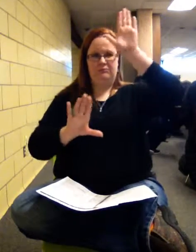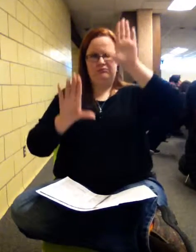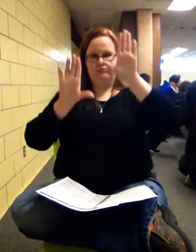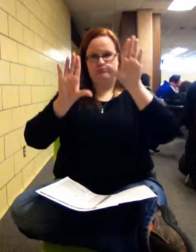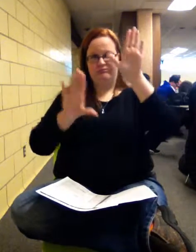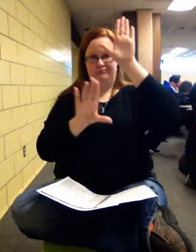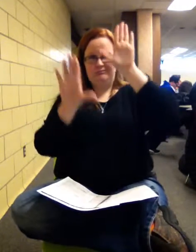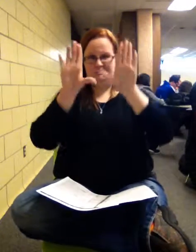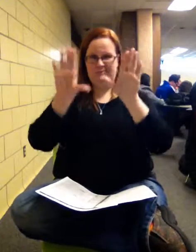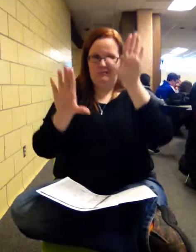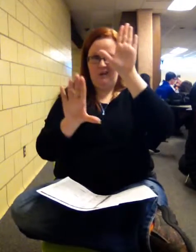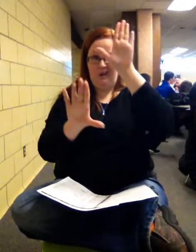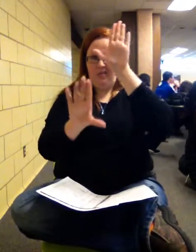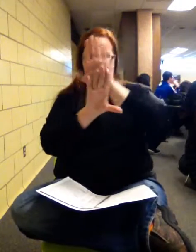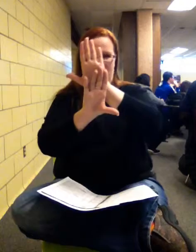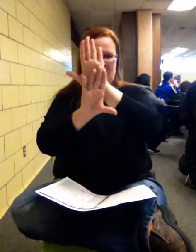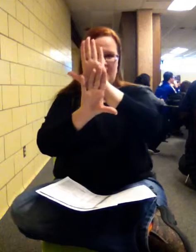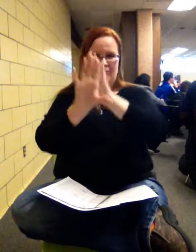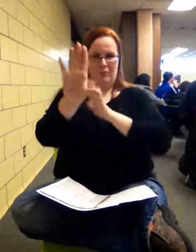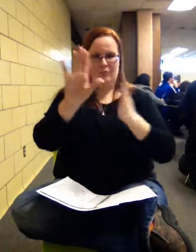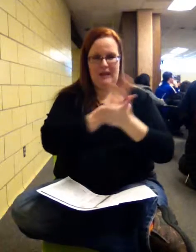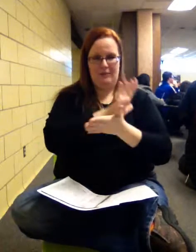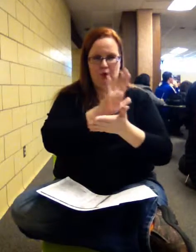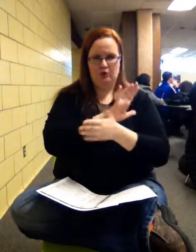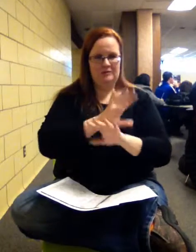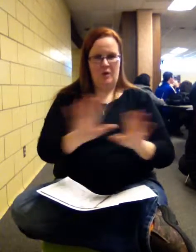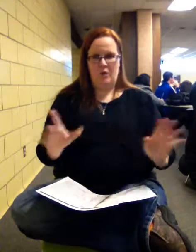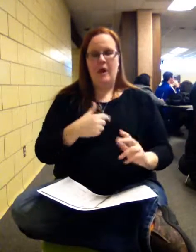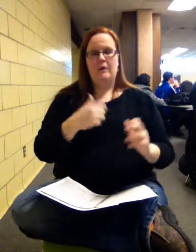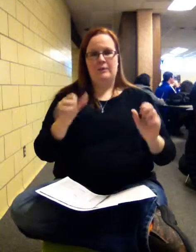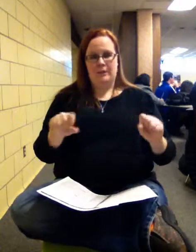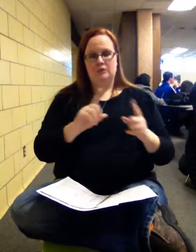It should be that I can just read it straight across for each ratio.